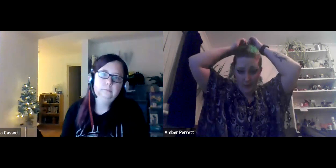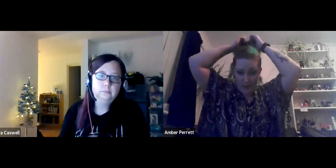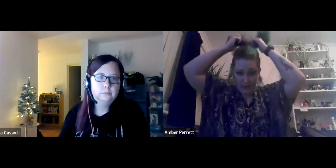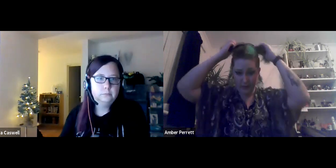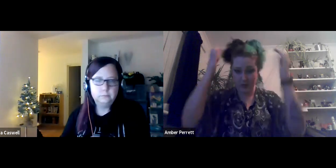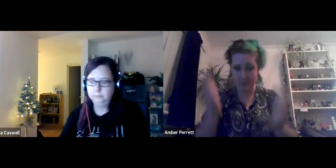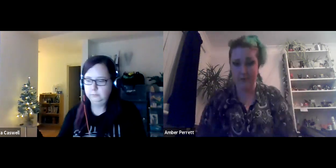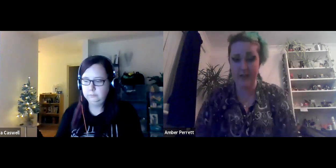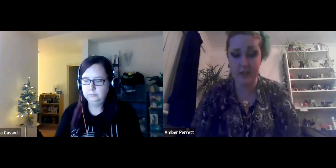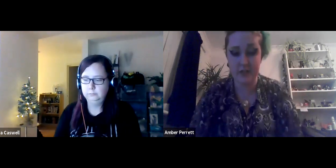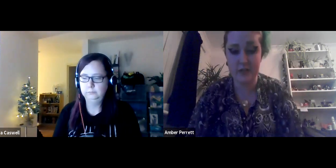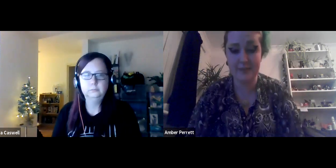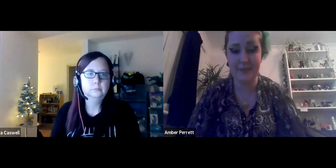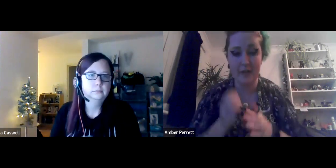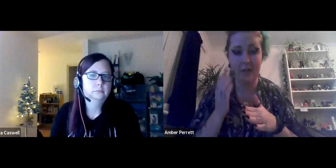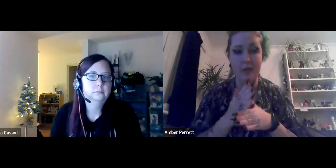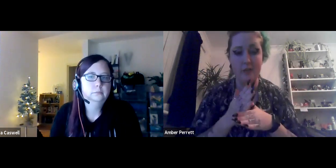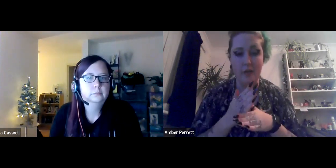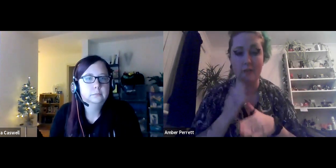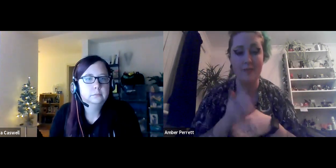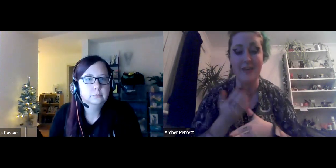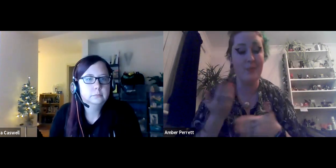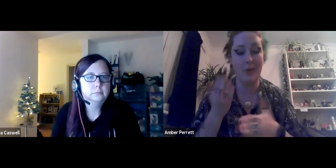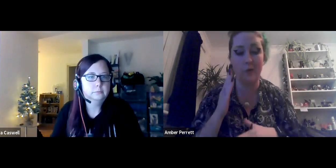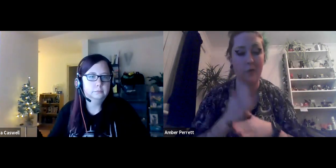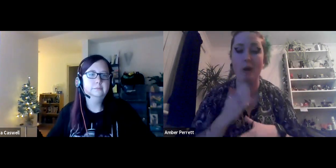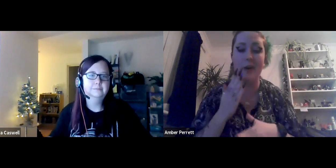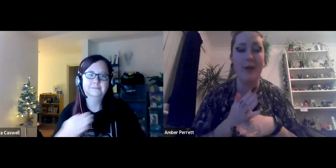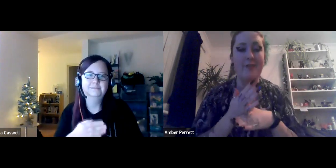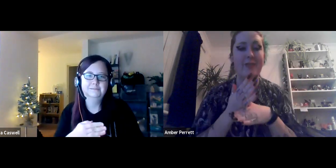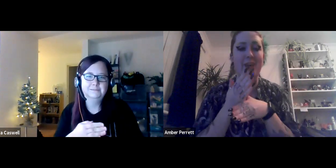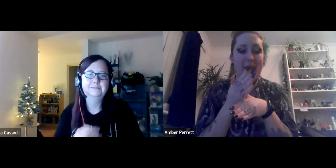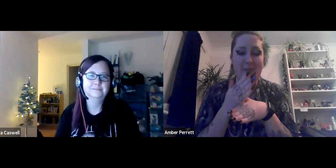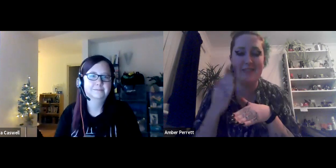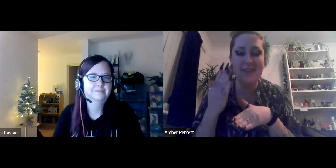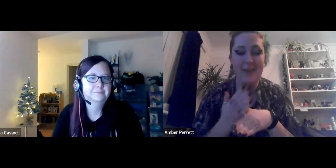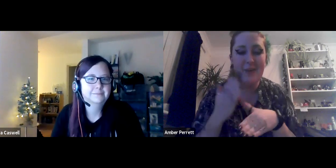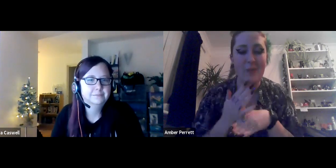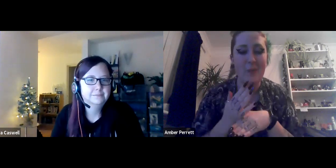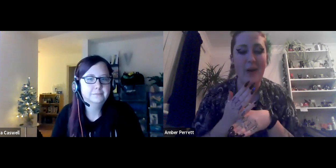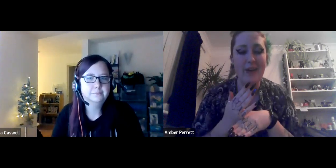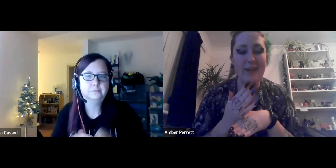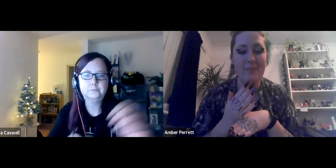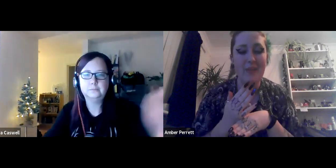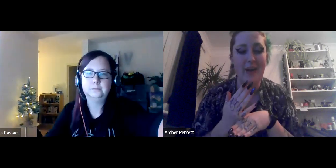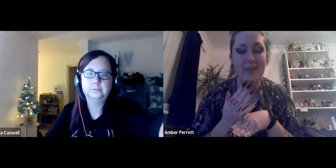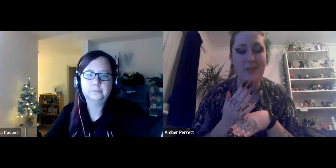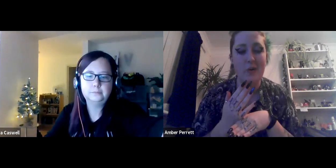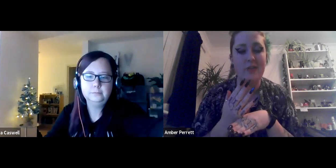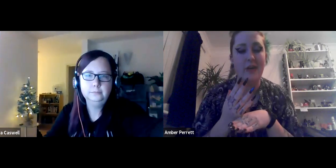done. So we'll do the professions. So obviously we've gone through work quite a few times. So work, the doctor